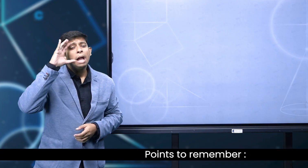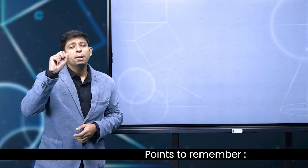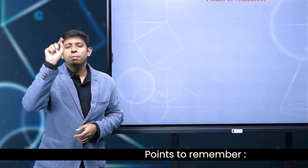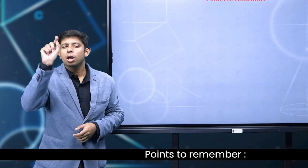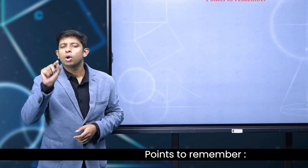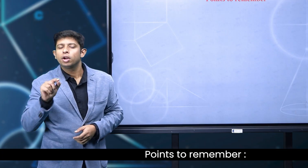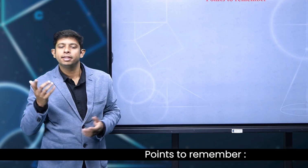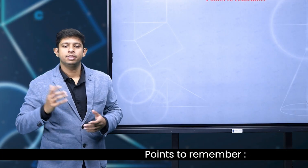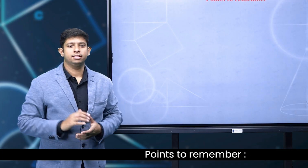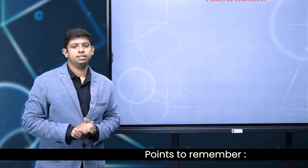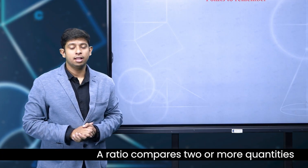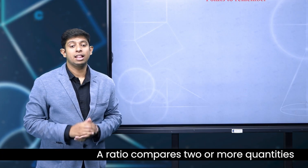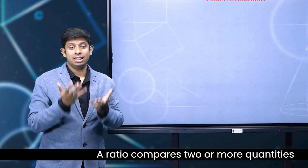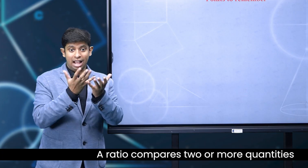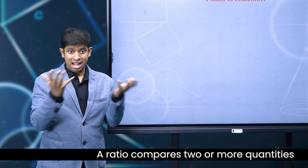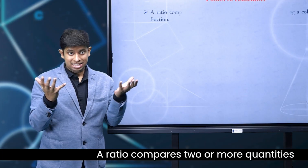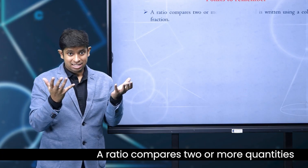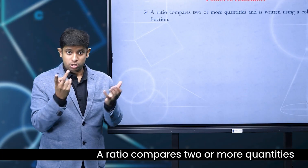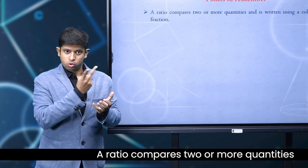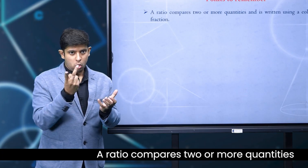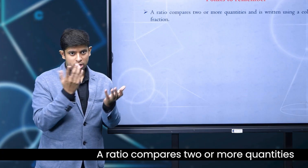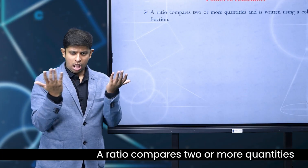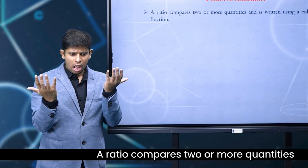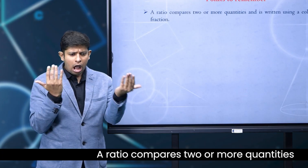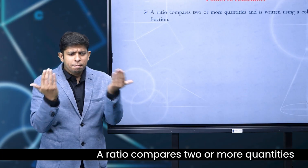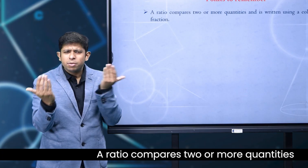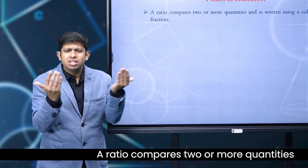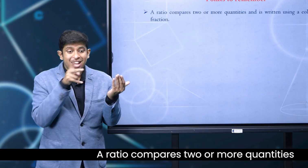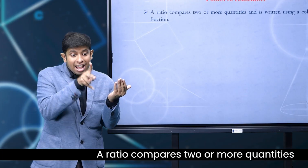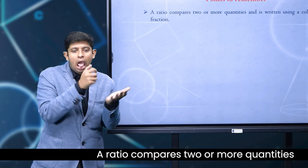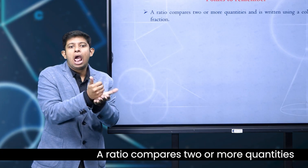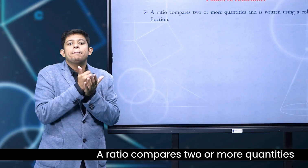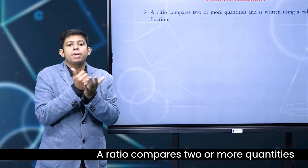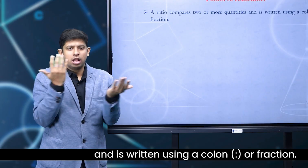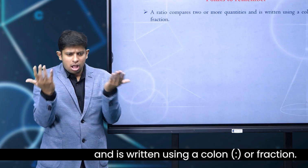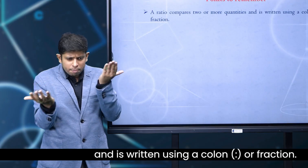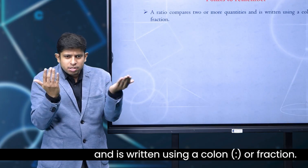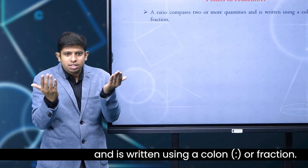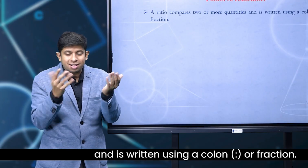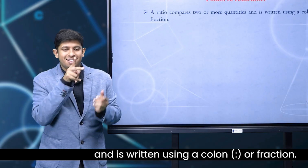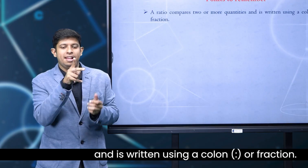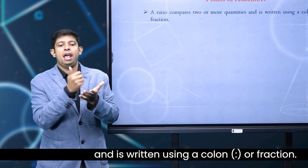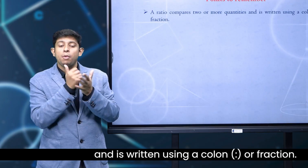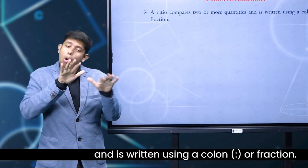Points to remember. A ratio compares two or more quantities and is written using a colon or